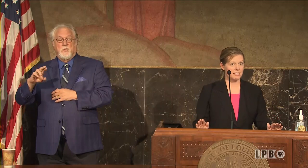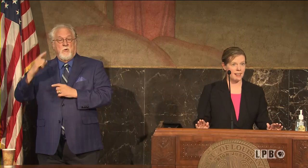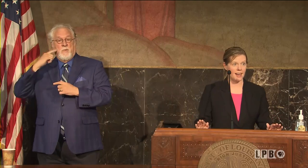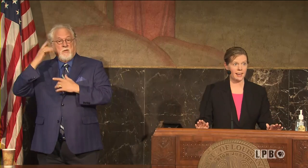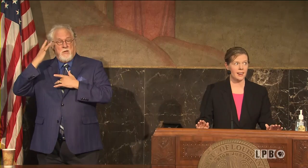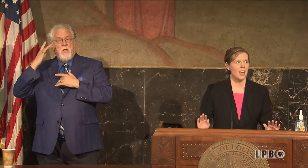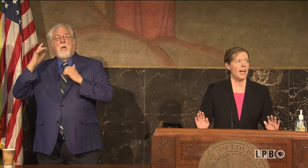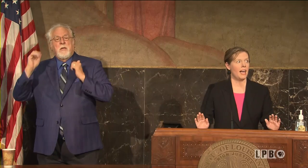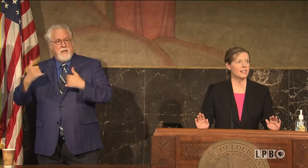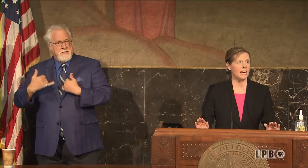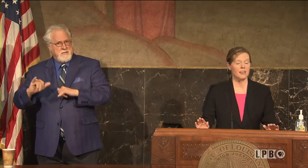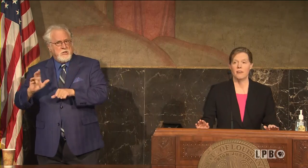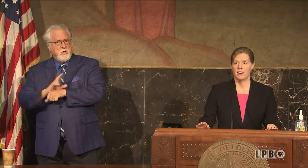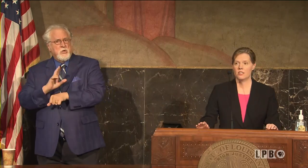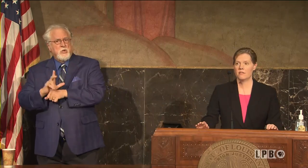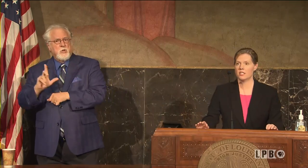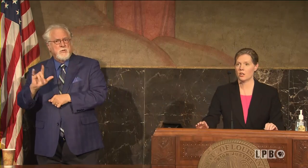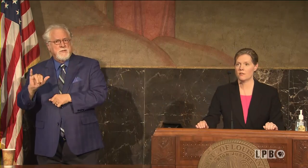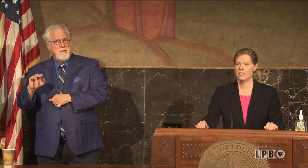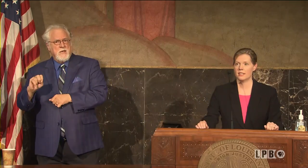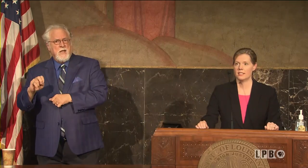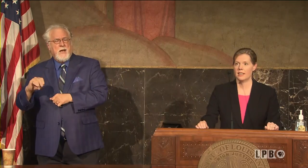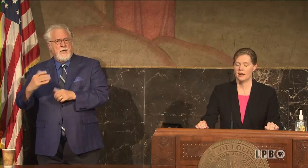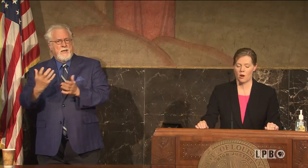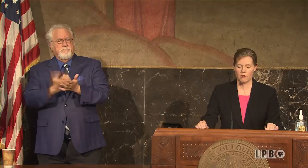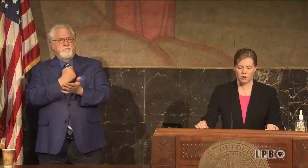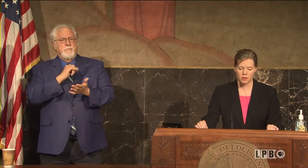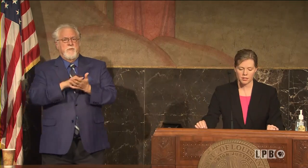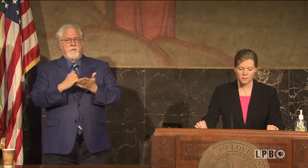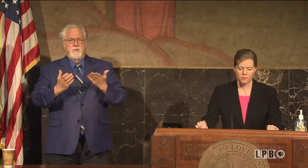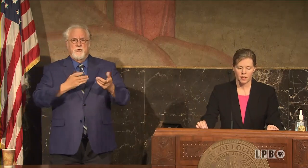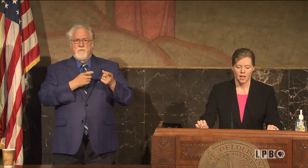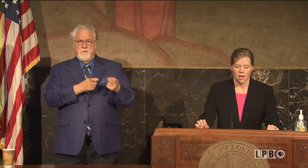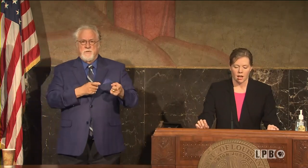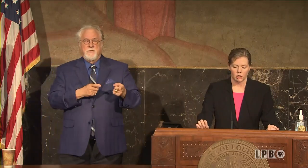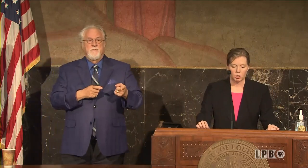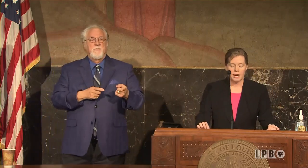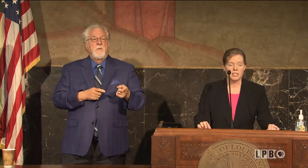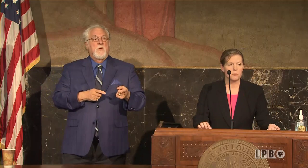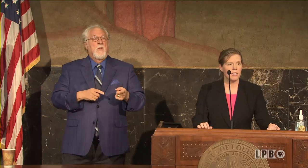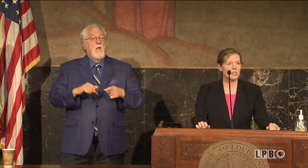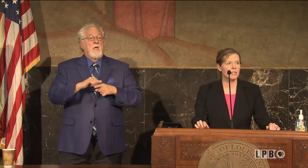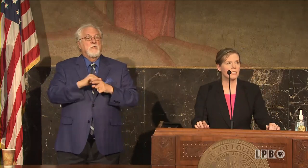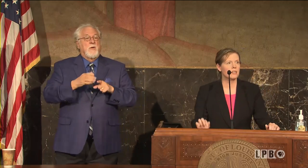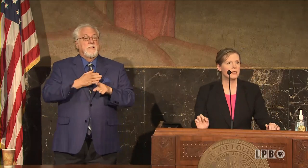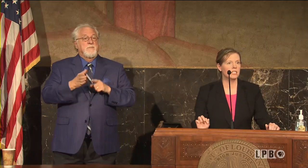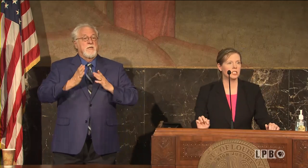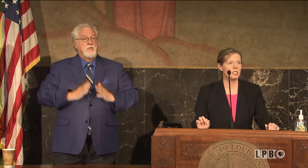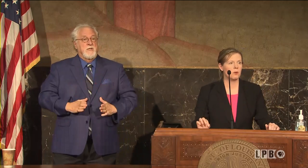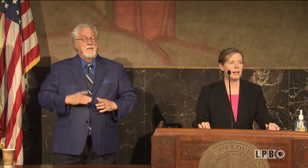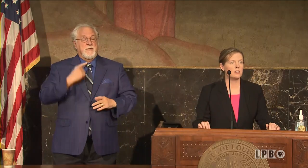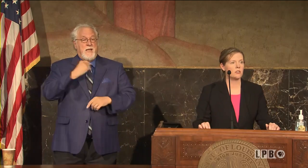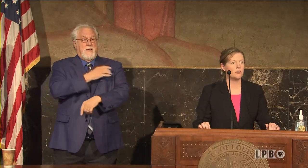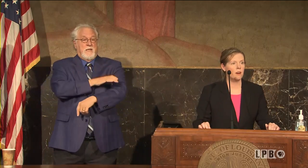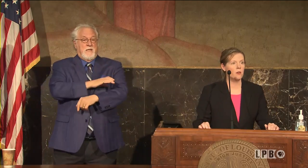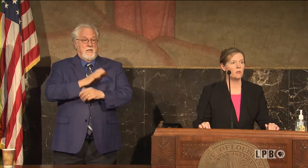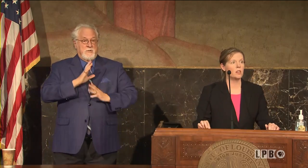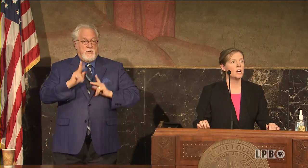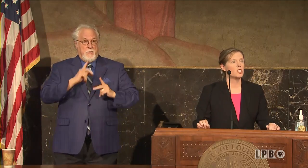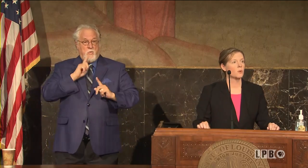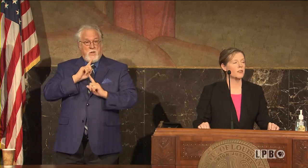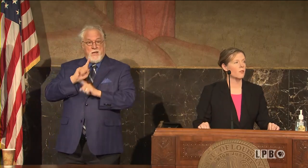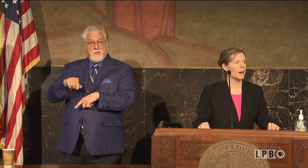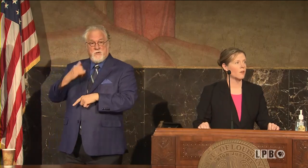to use this line and take advantage of the services that it offers. Trained specialists and clinicians will answer the